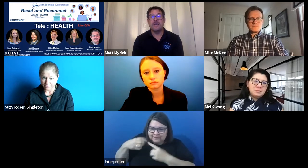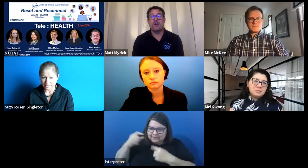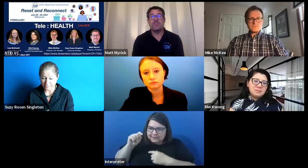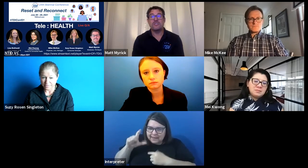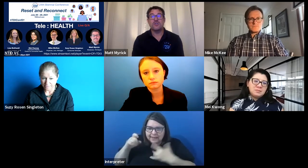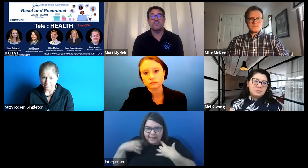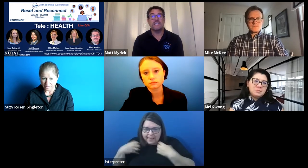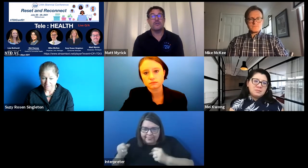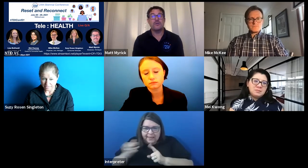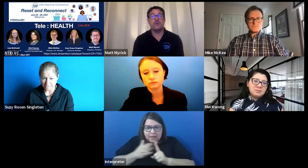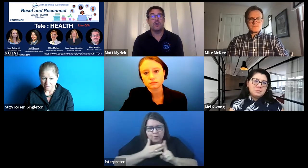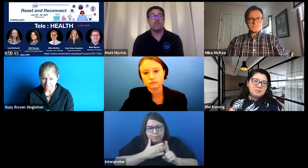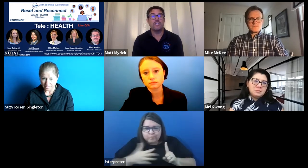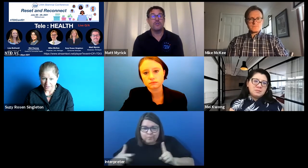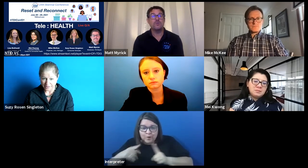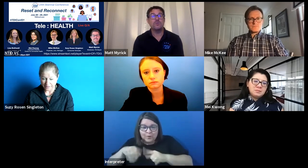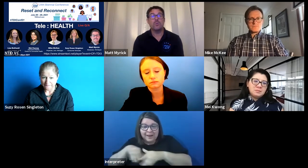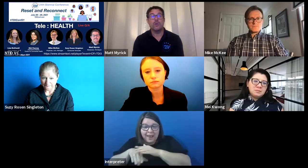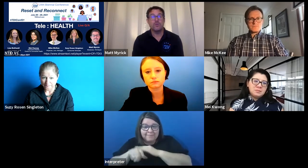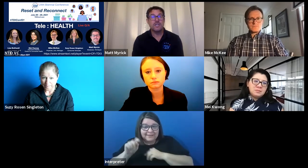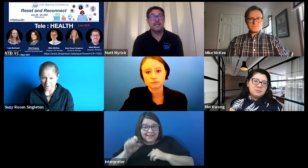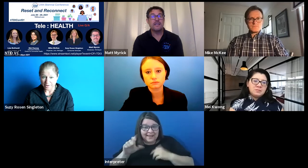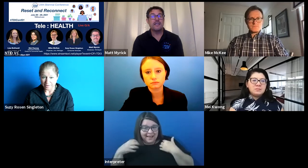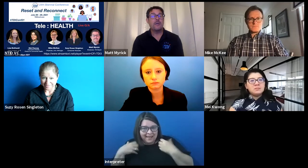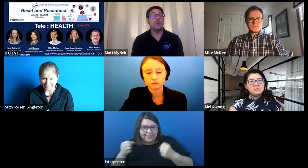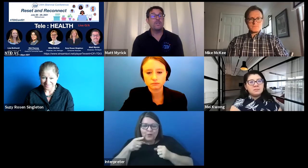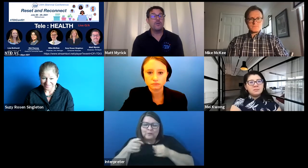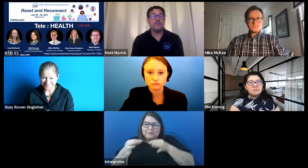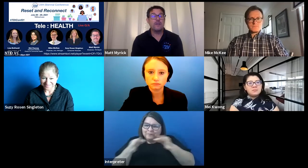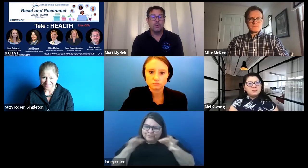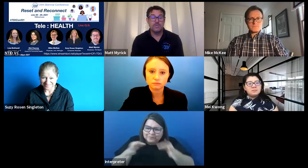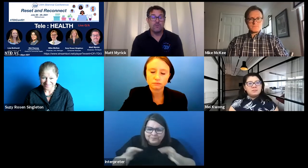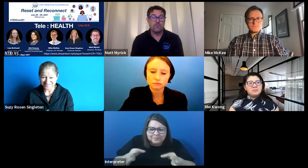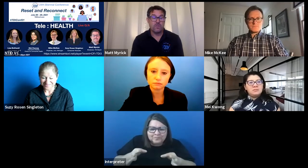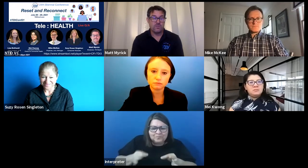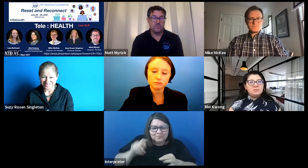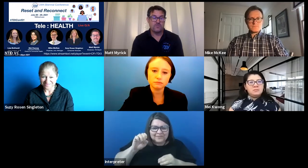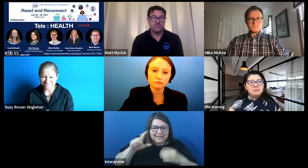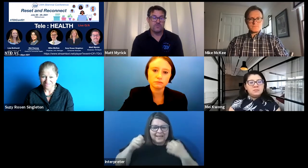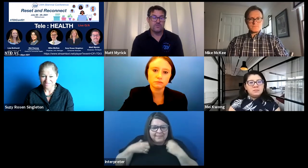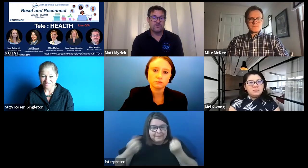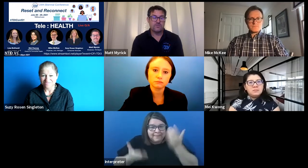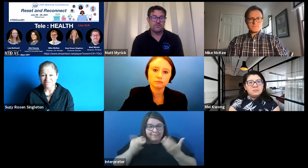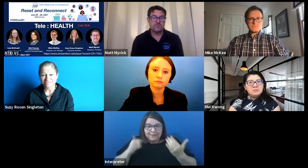the telehealth service that you currently use and what it looks like, and what do you find most helpful?